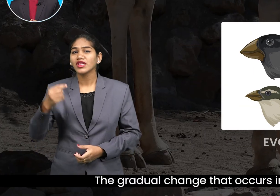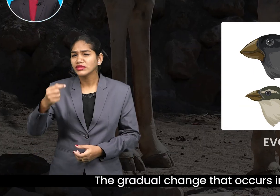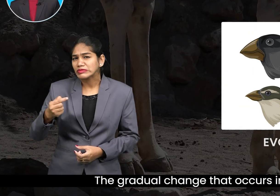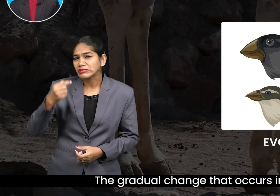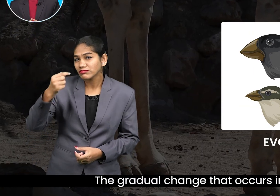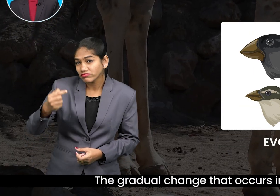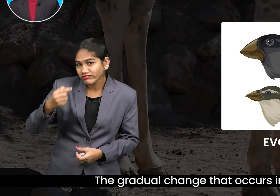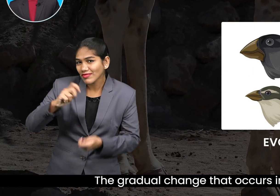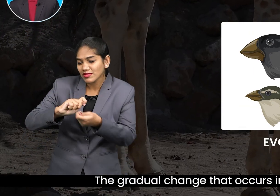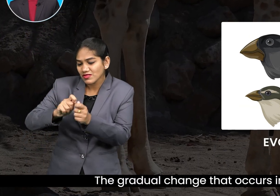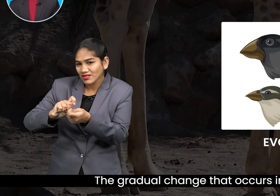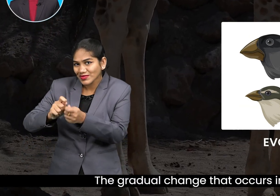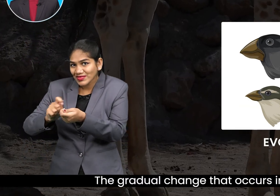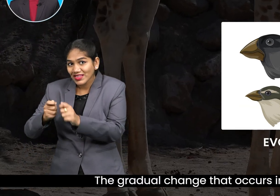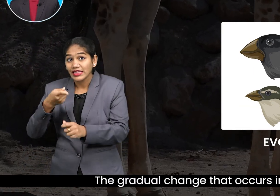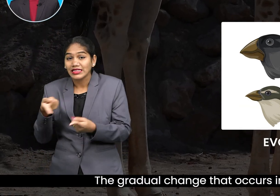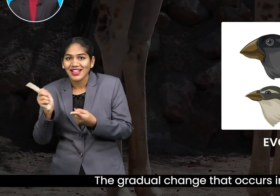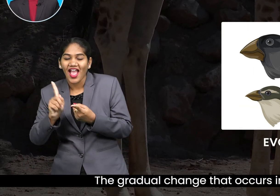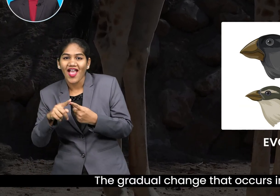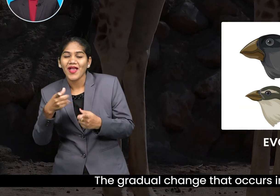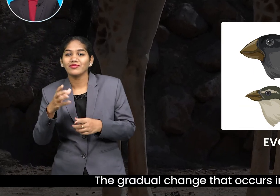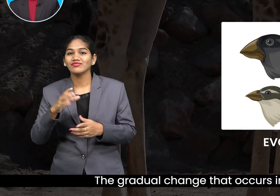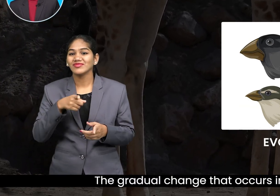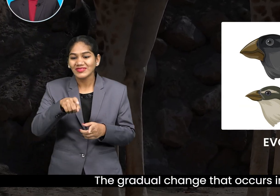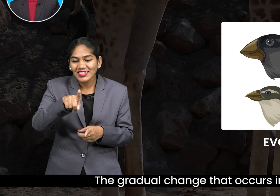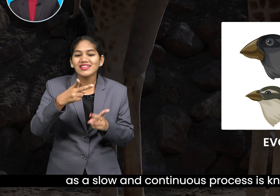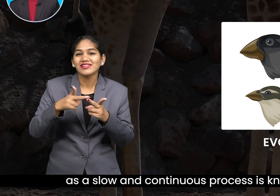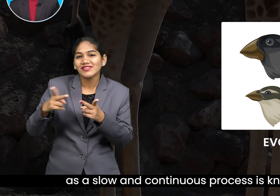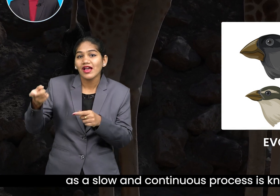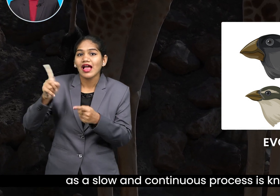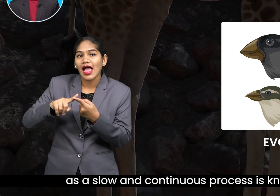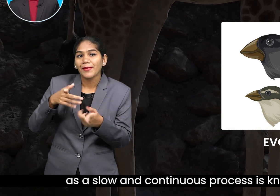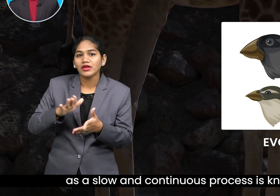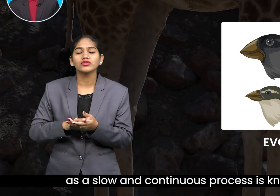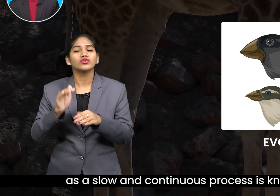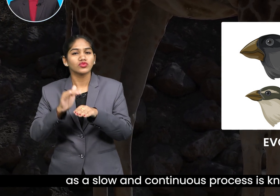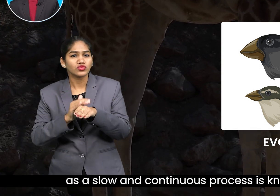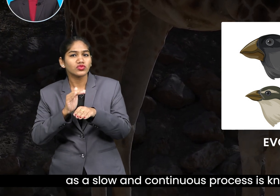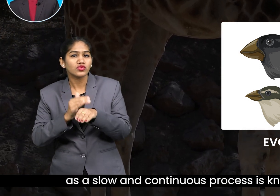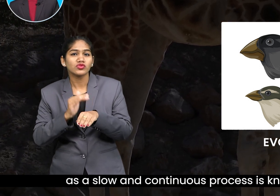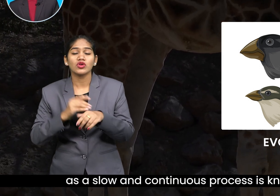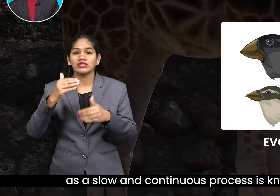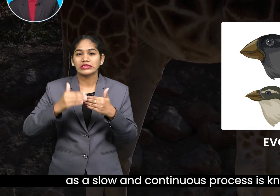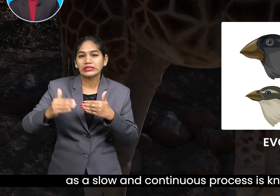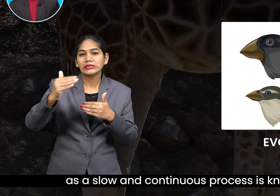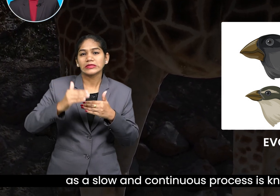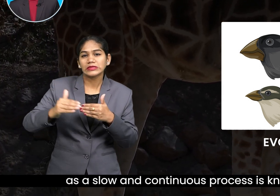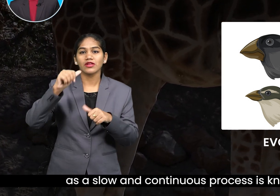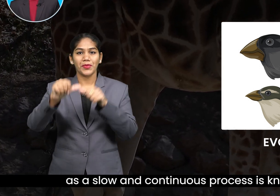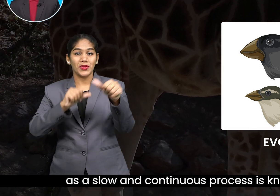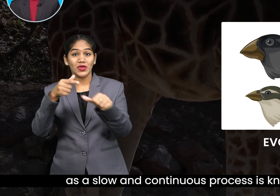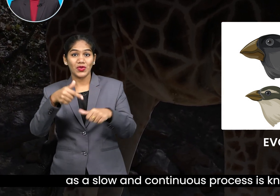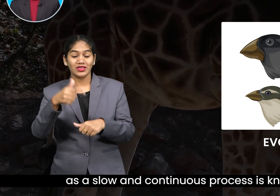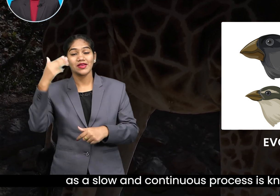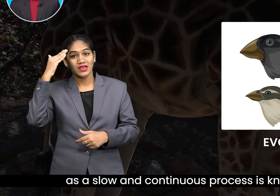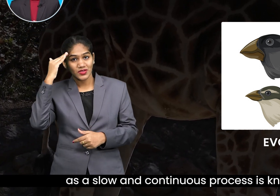The gradual change that occurs in organisms as a slow and continuous process